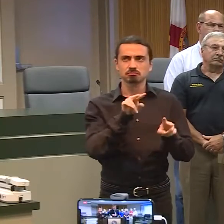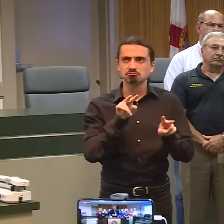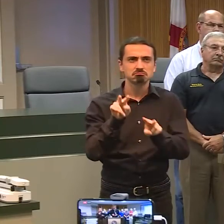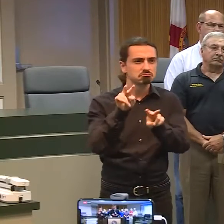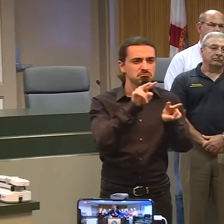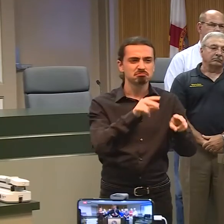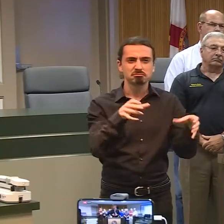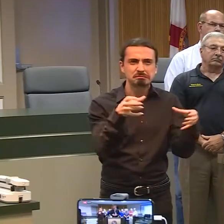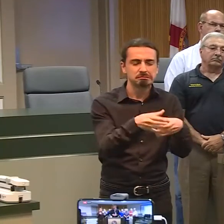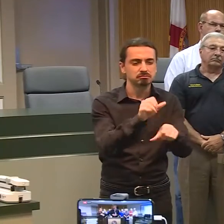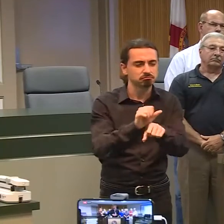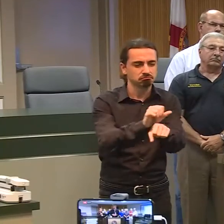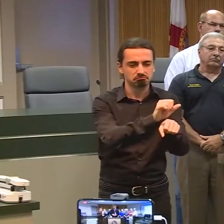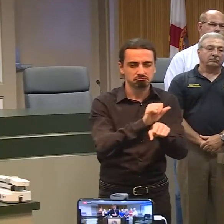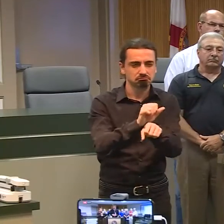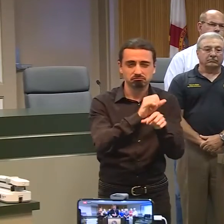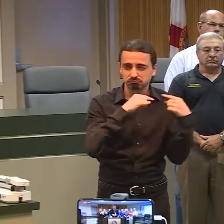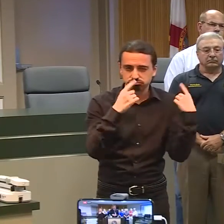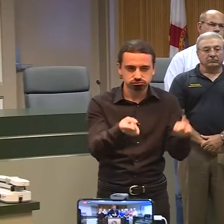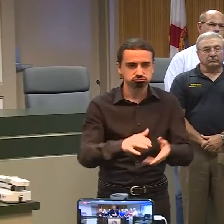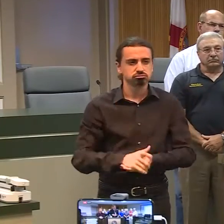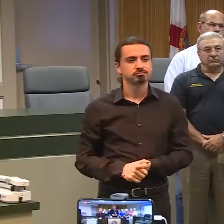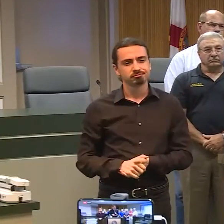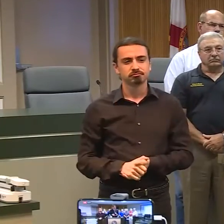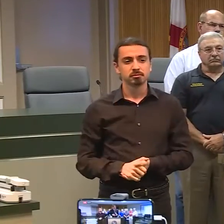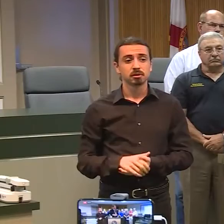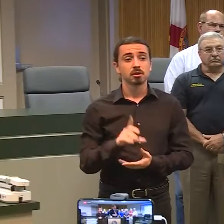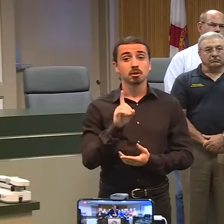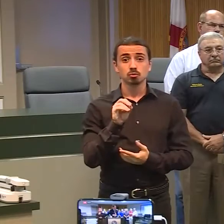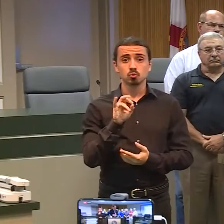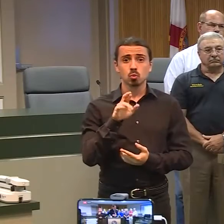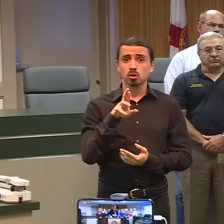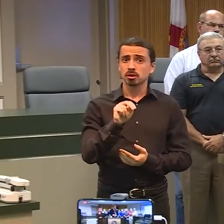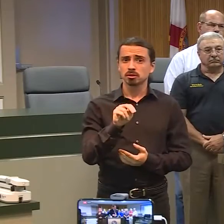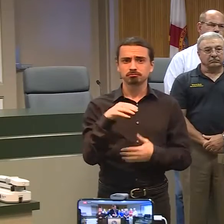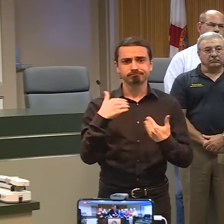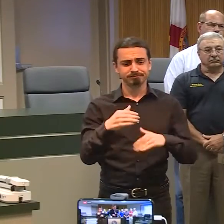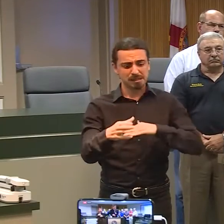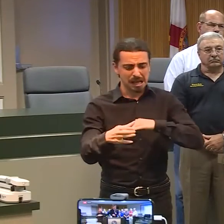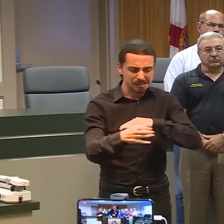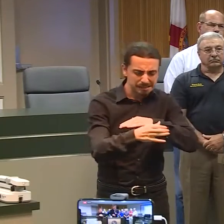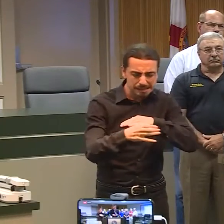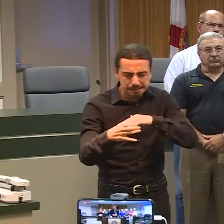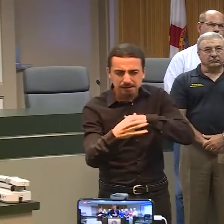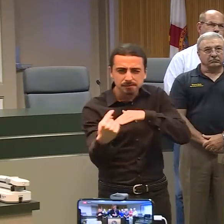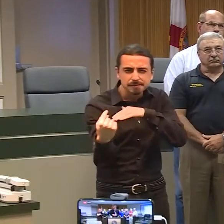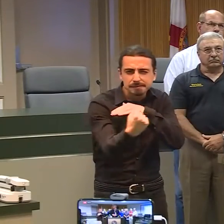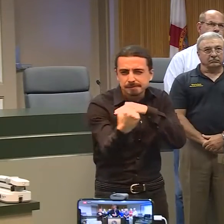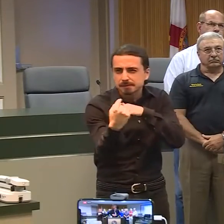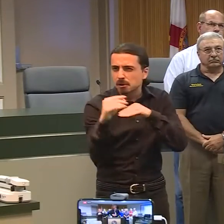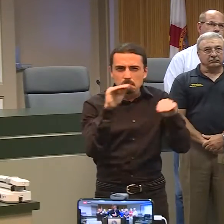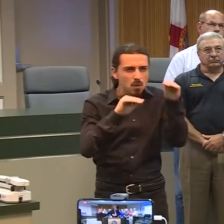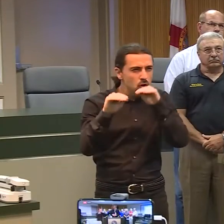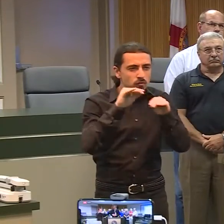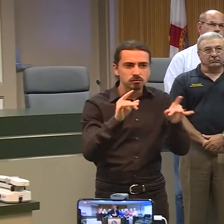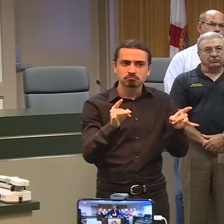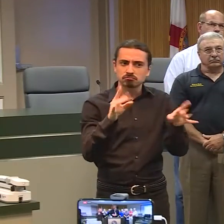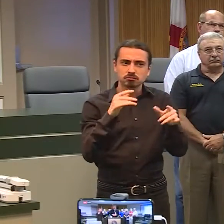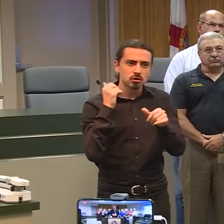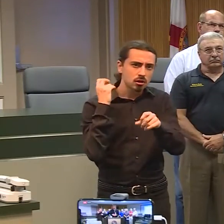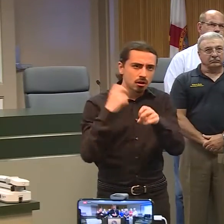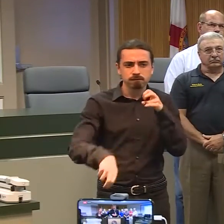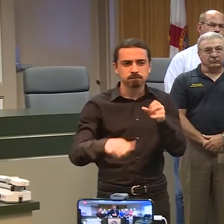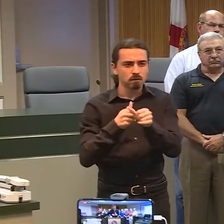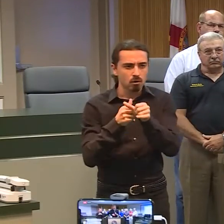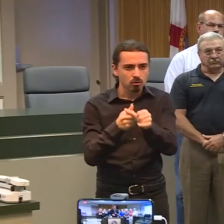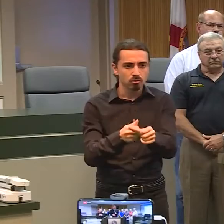seen, Dorian has taken a multitude of different tracks and outcomes for our area. We were preparing earlier in the week for what could have potentially been a